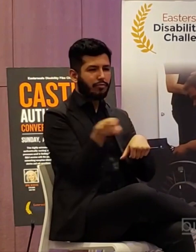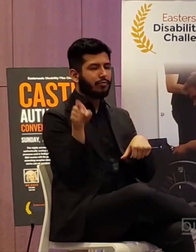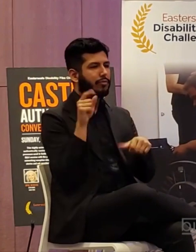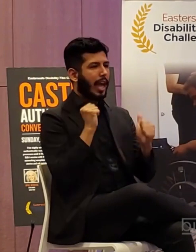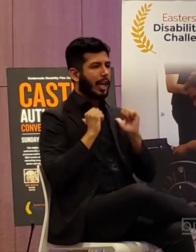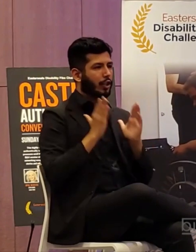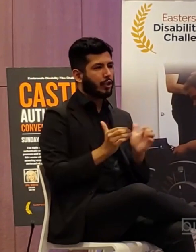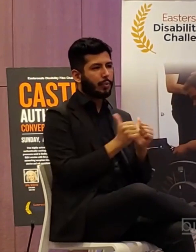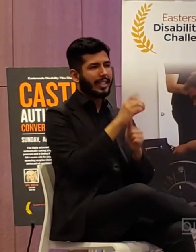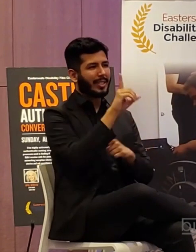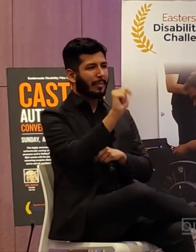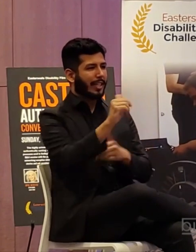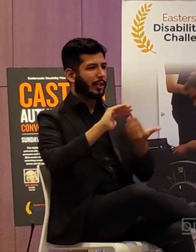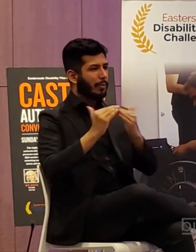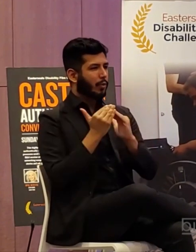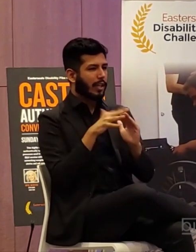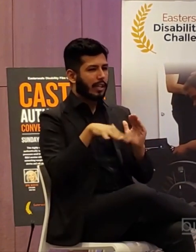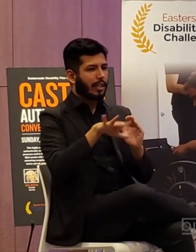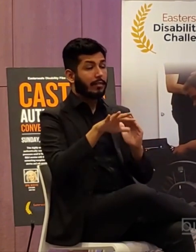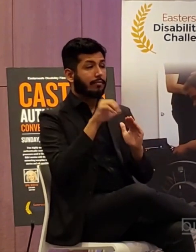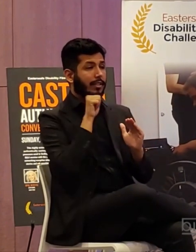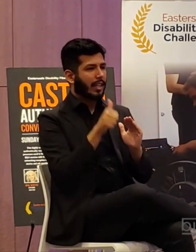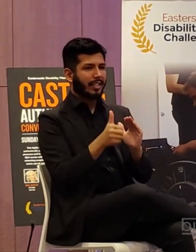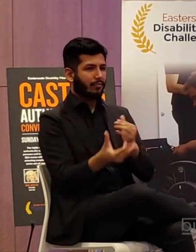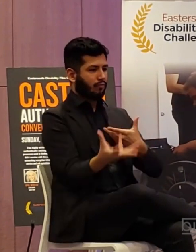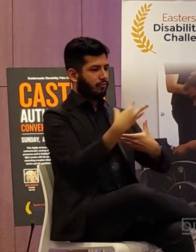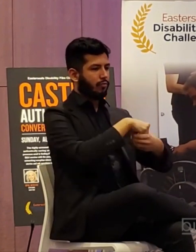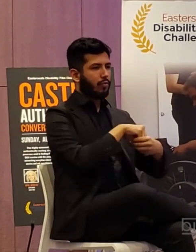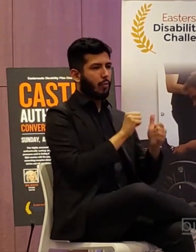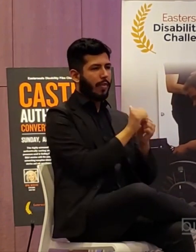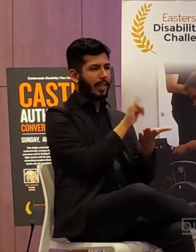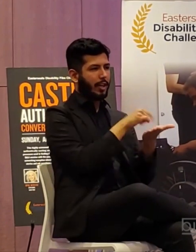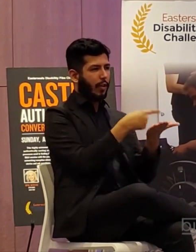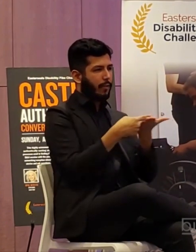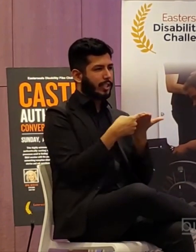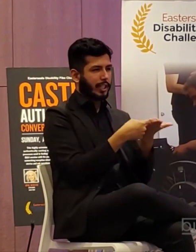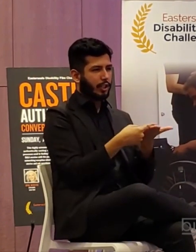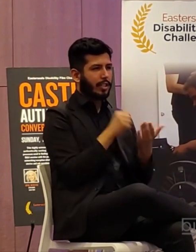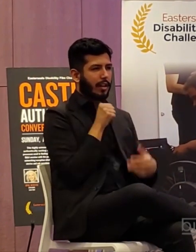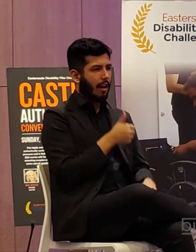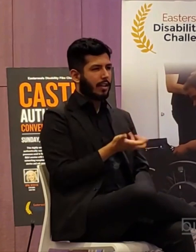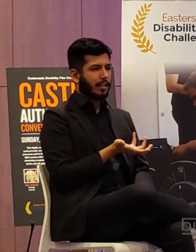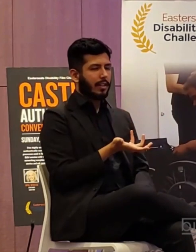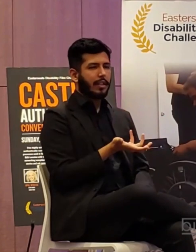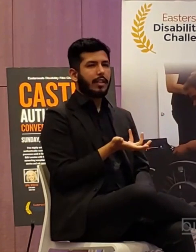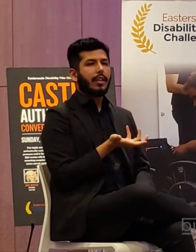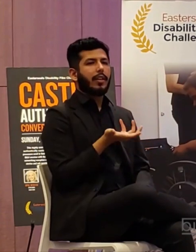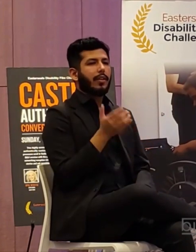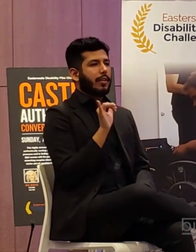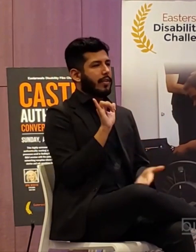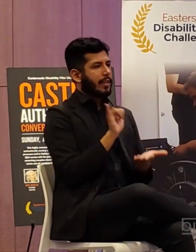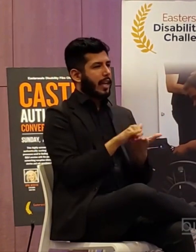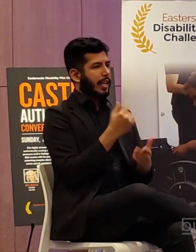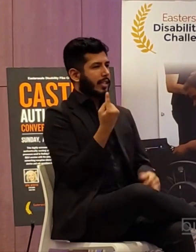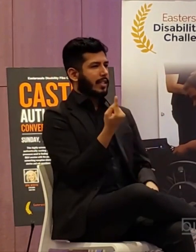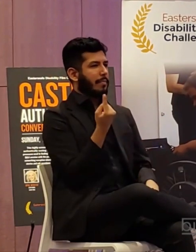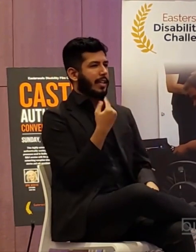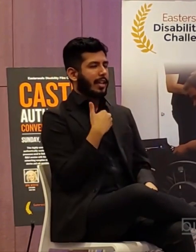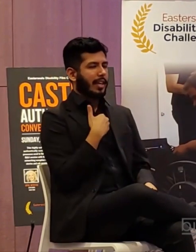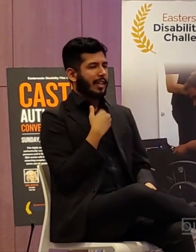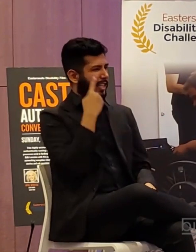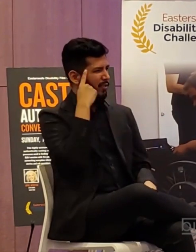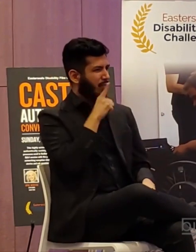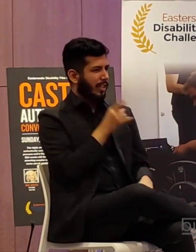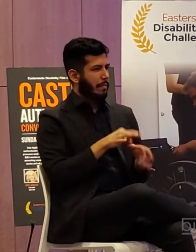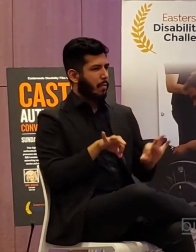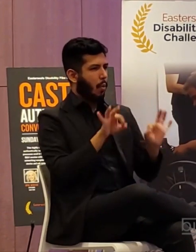with disabilities doesn't get included in that conversation. And so that's something that is really